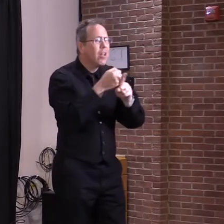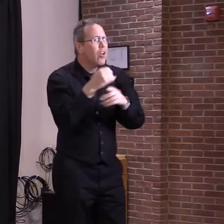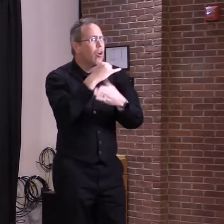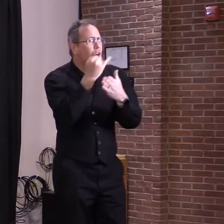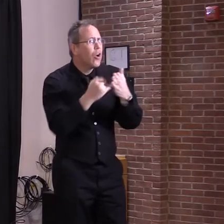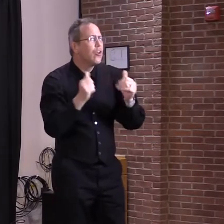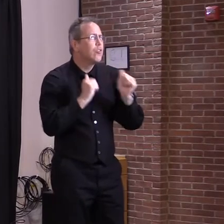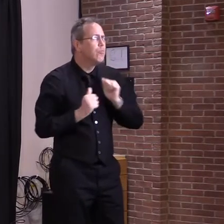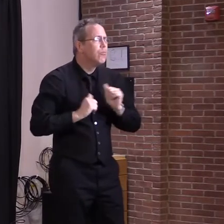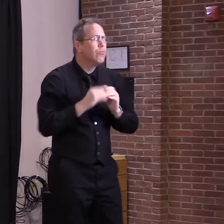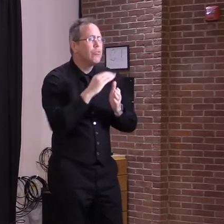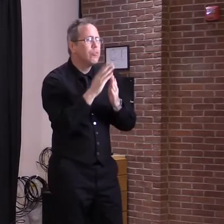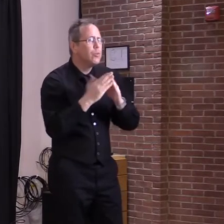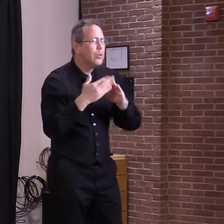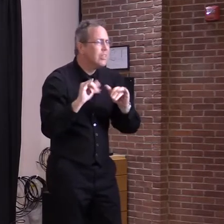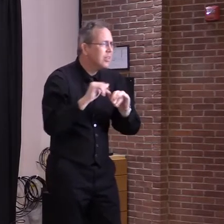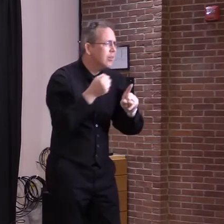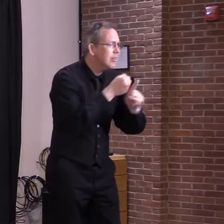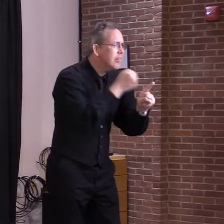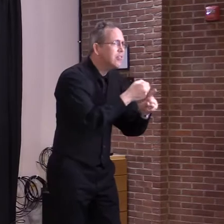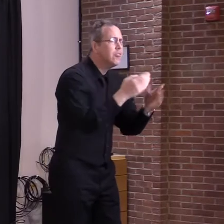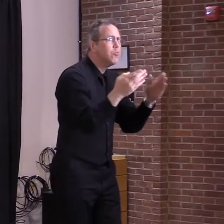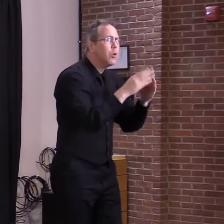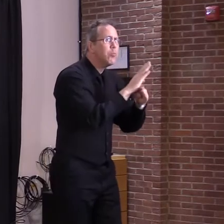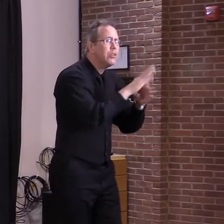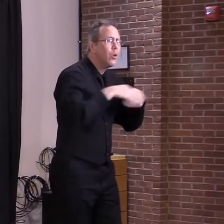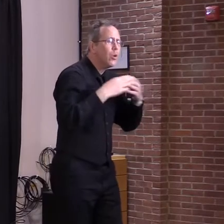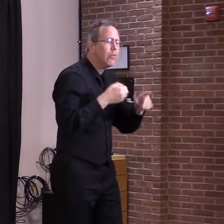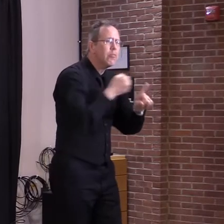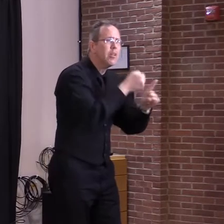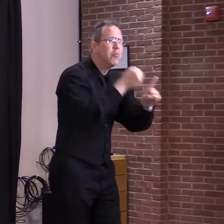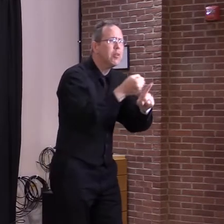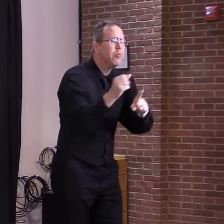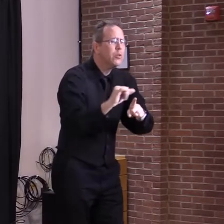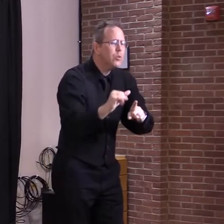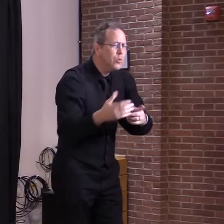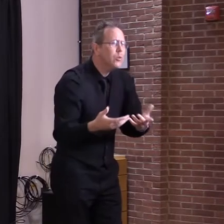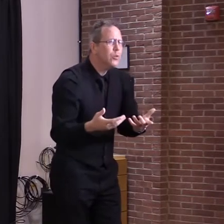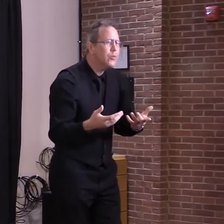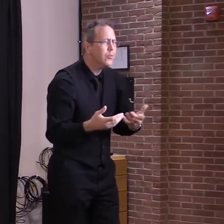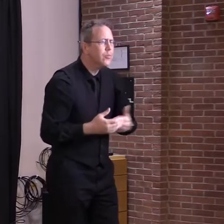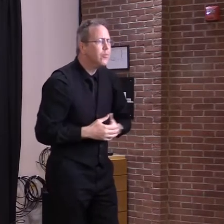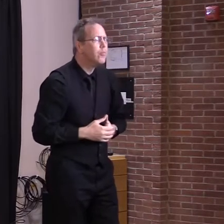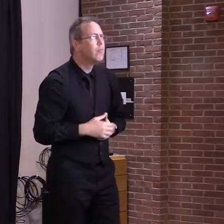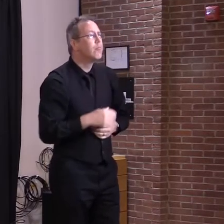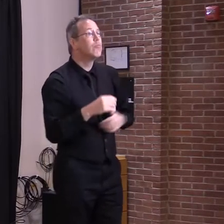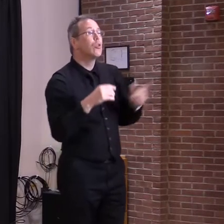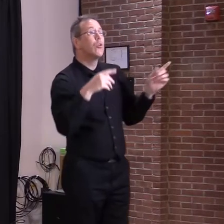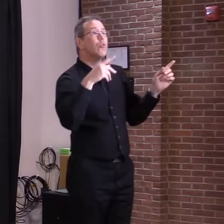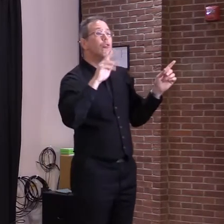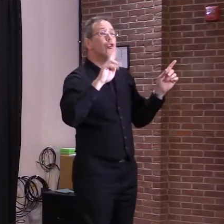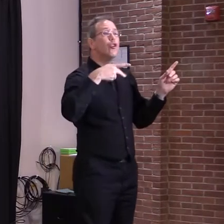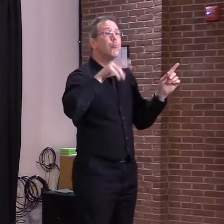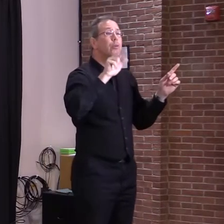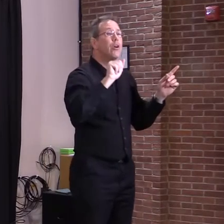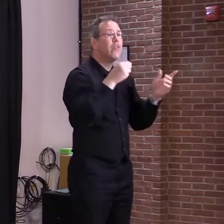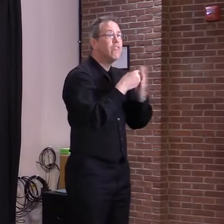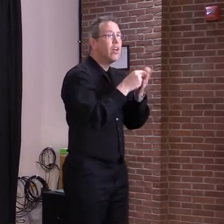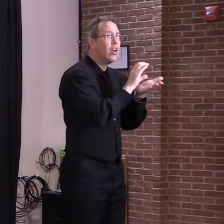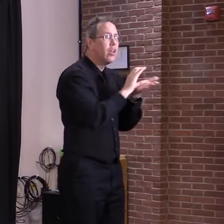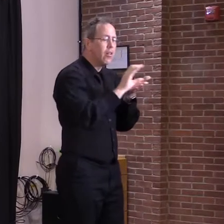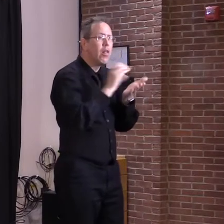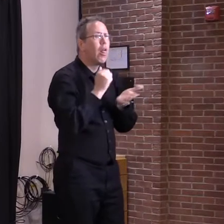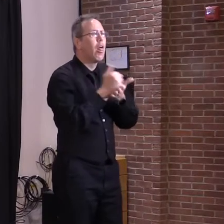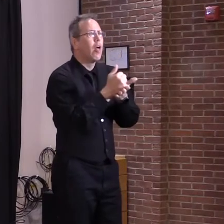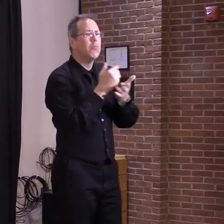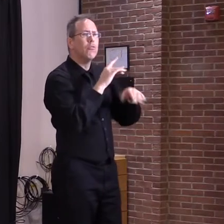and small locally owned businesses. ARPA has given us the resources to bring historic development projects to